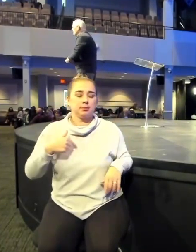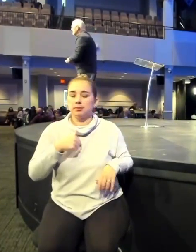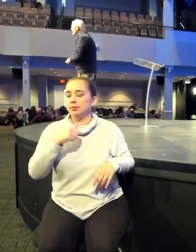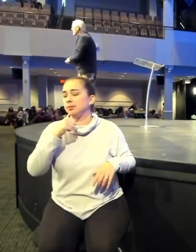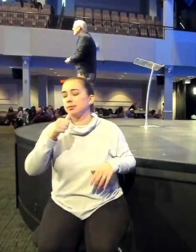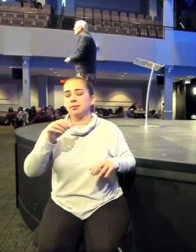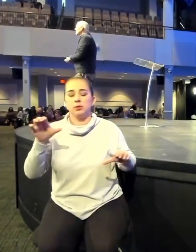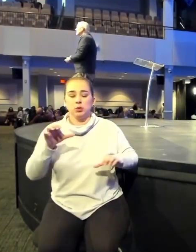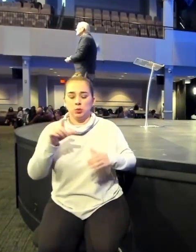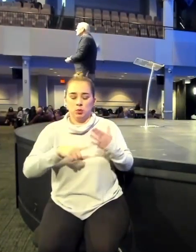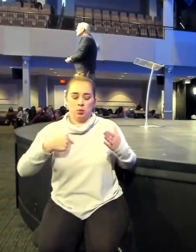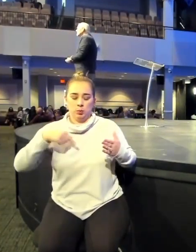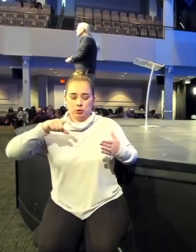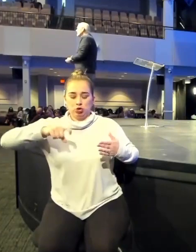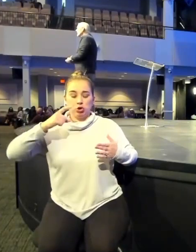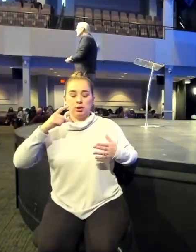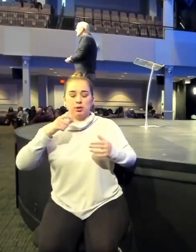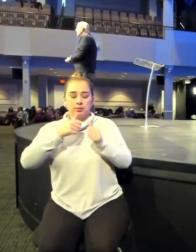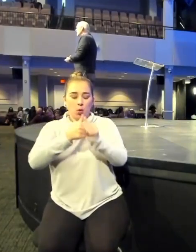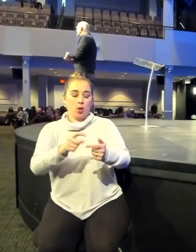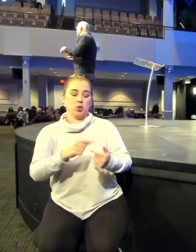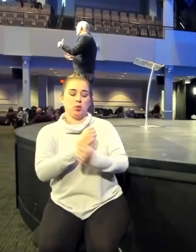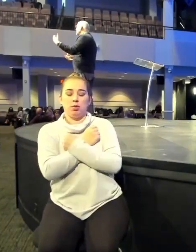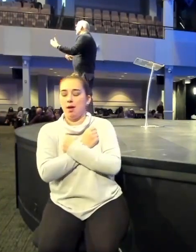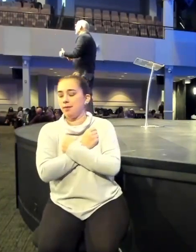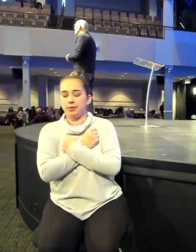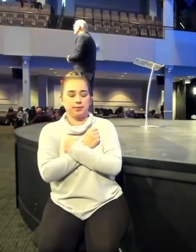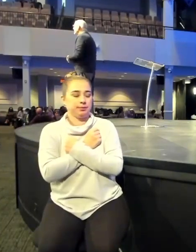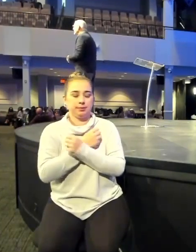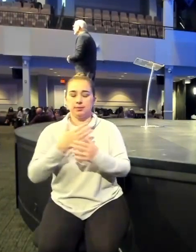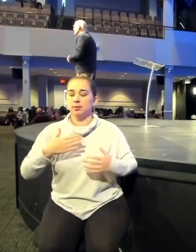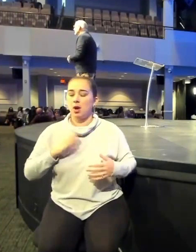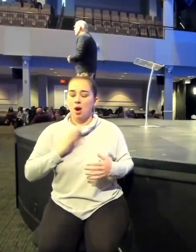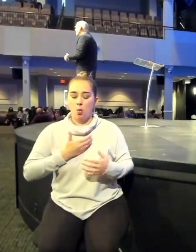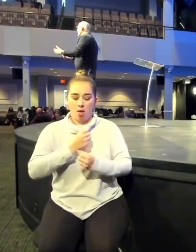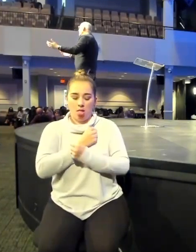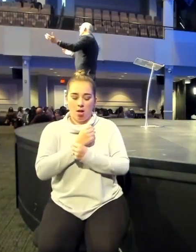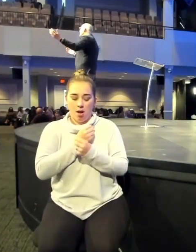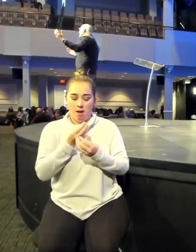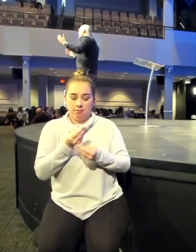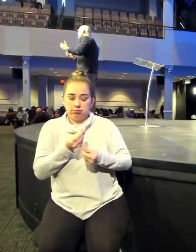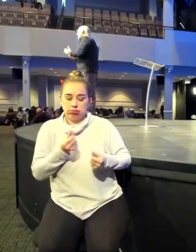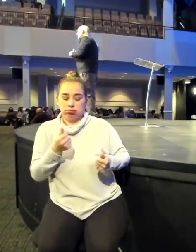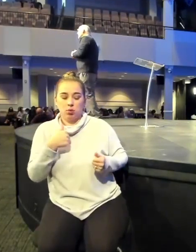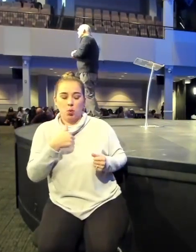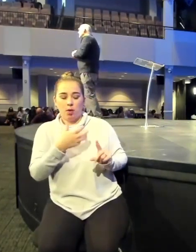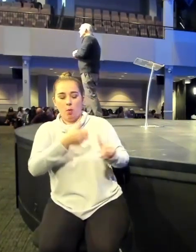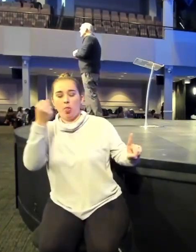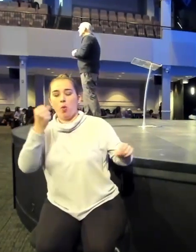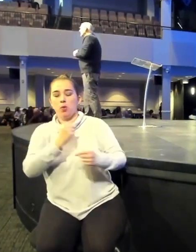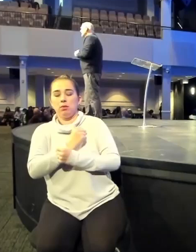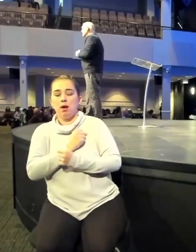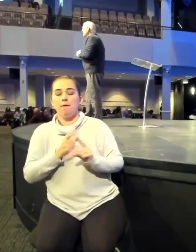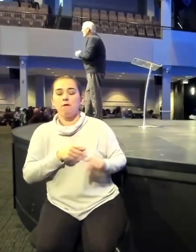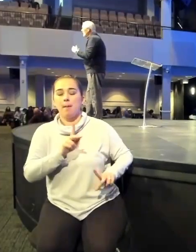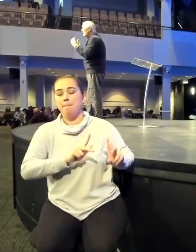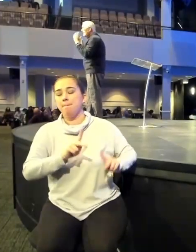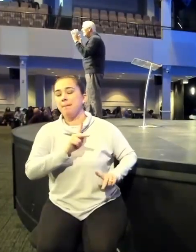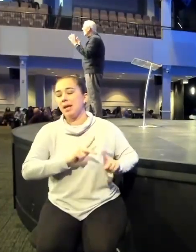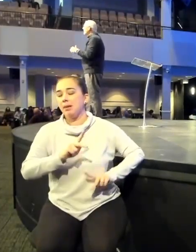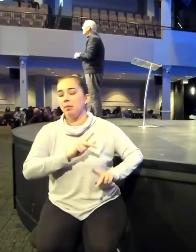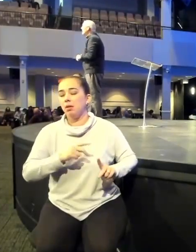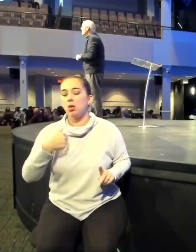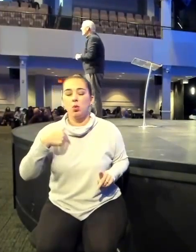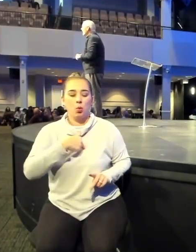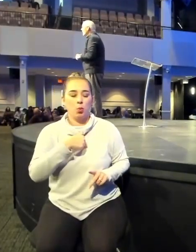when it comes to love. Our love grows cold. We withhold love from people. We fail to